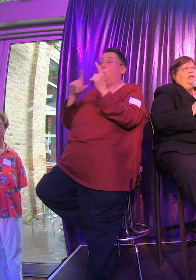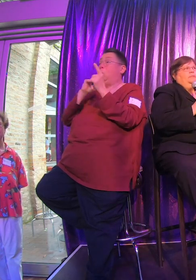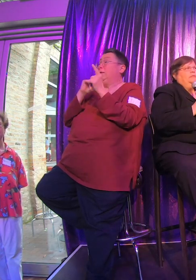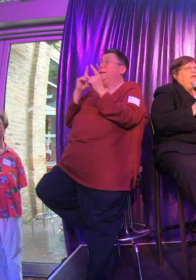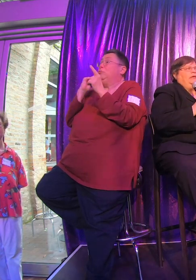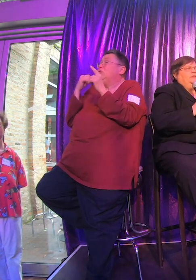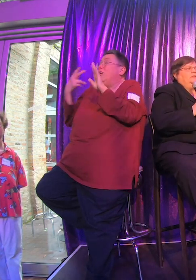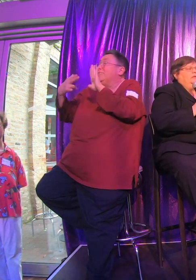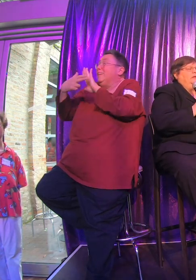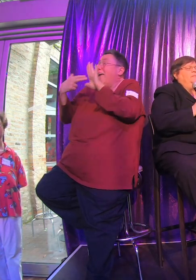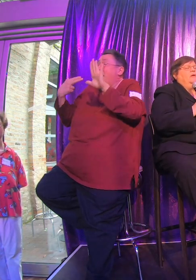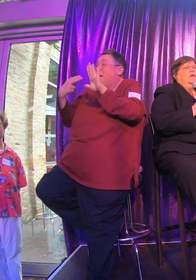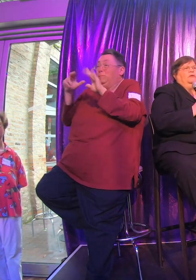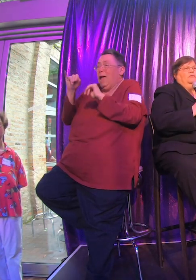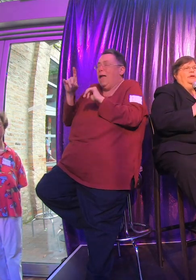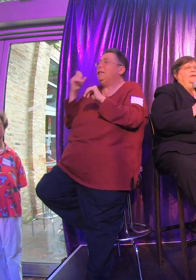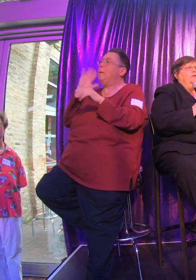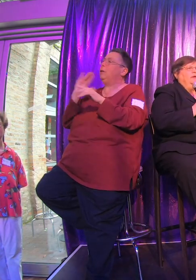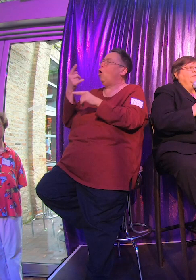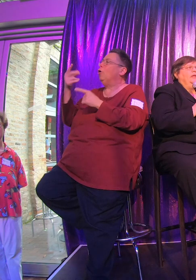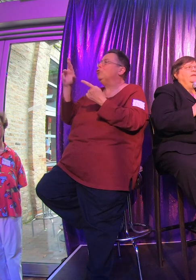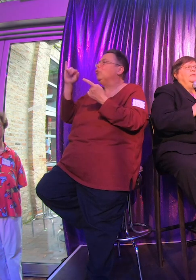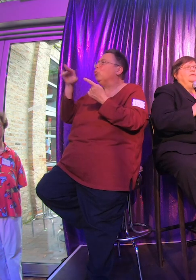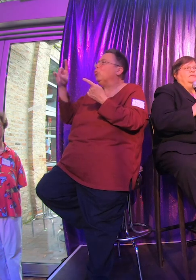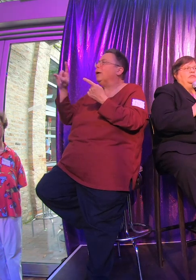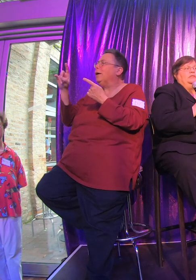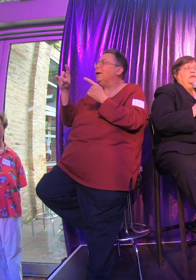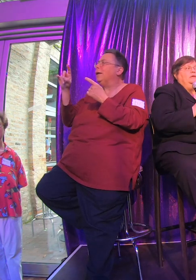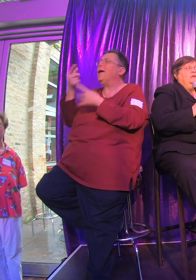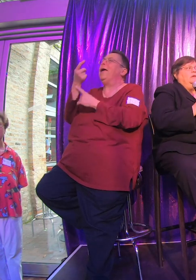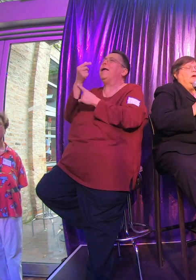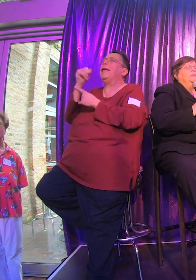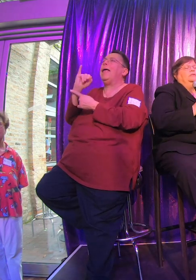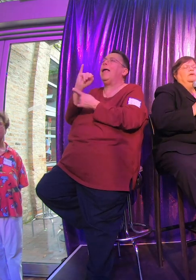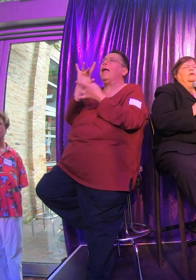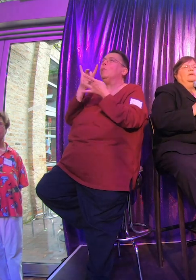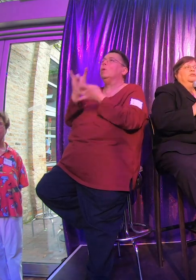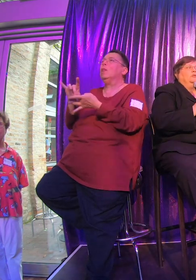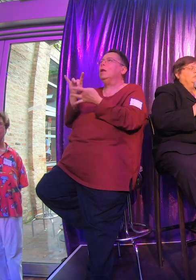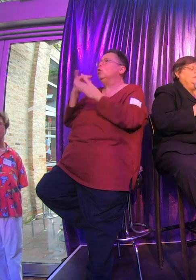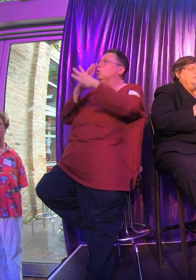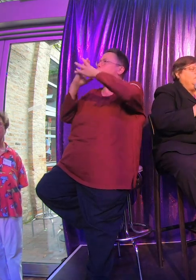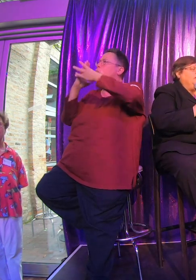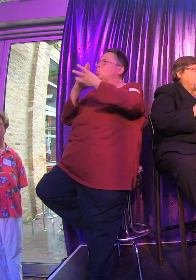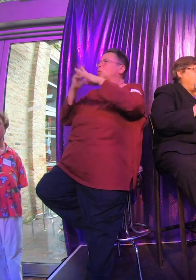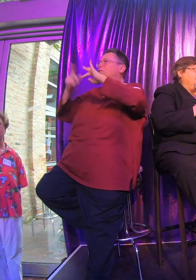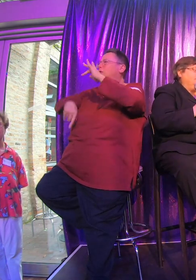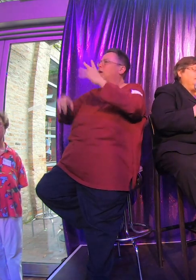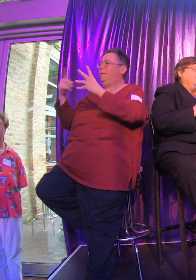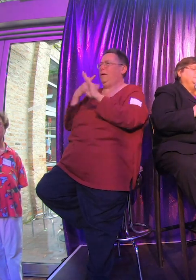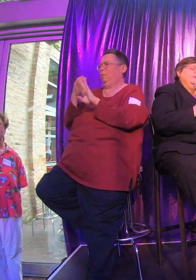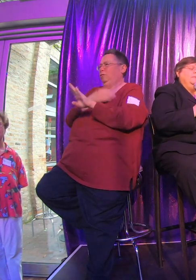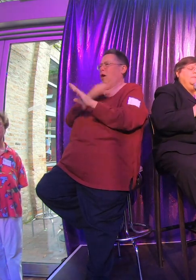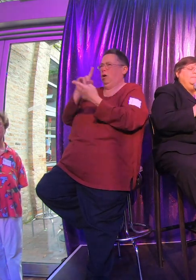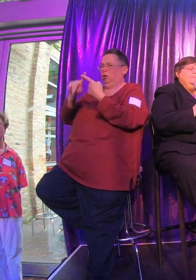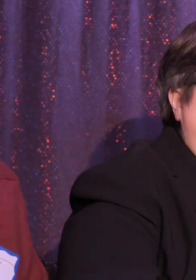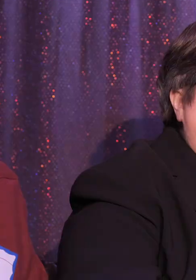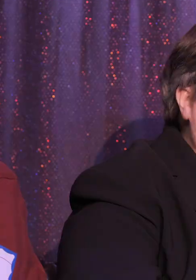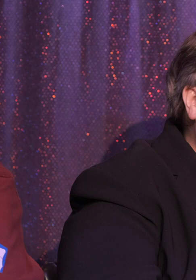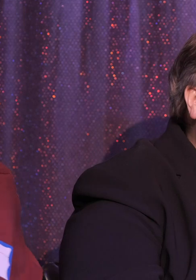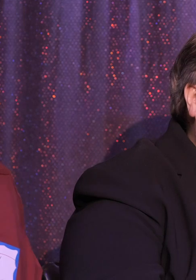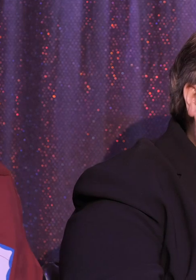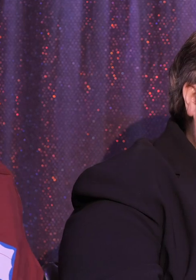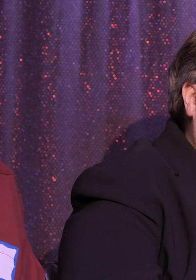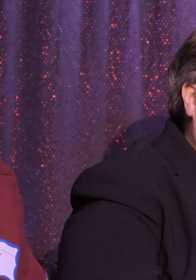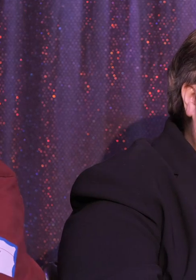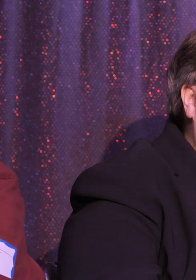just been named AIDS. It had been called GRID, Gray-Related Immune Deficiency, up until a short time before I started at GayLife newspaper.